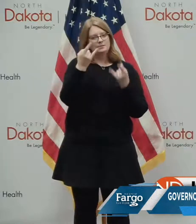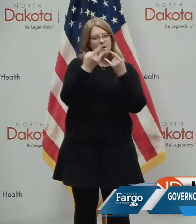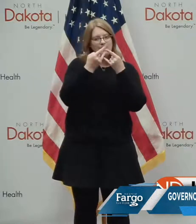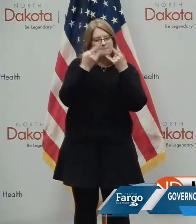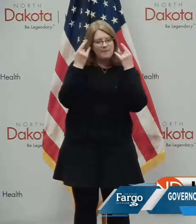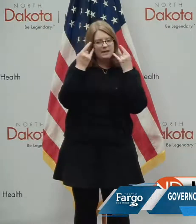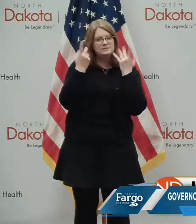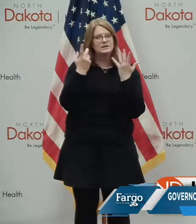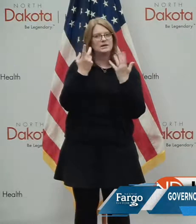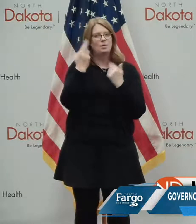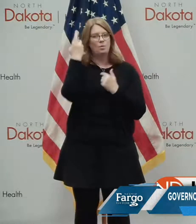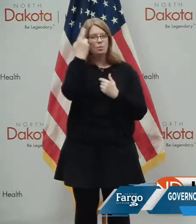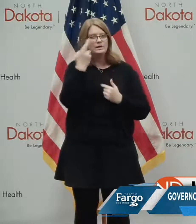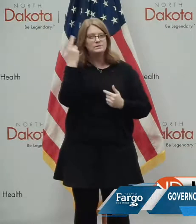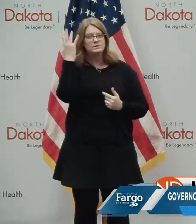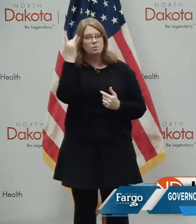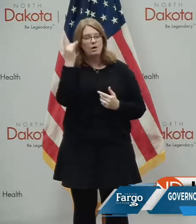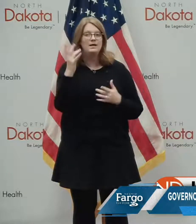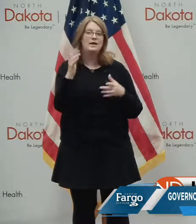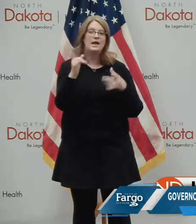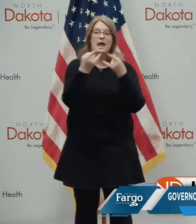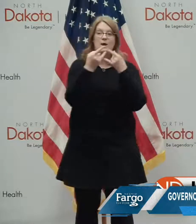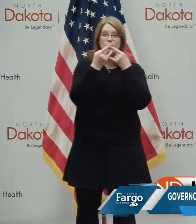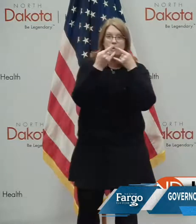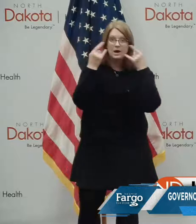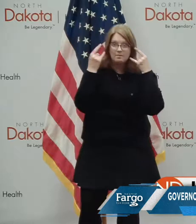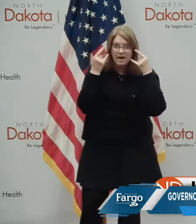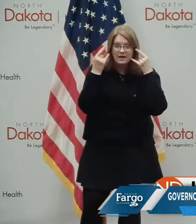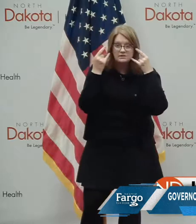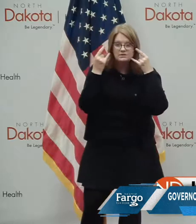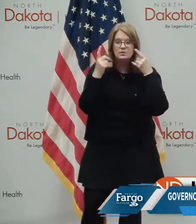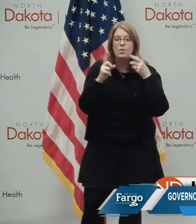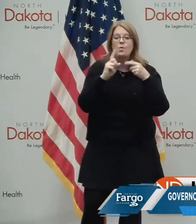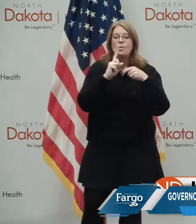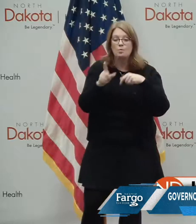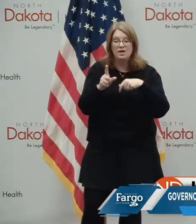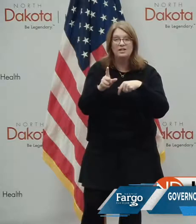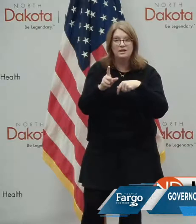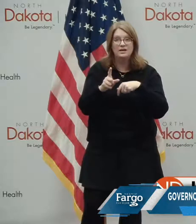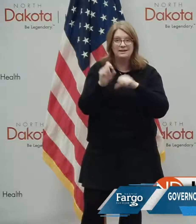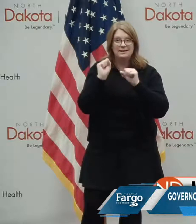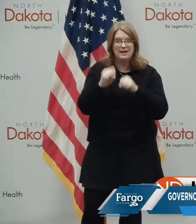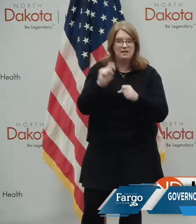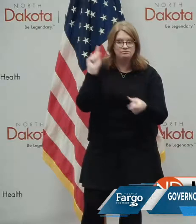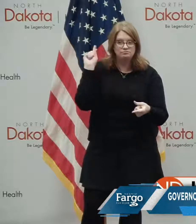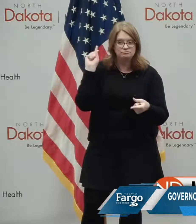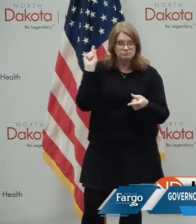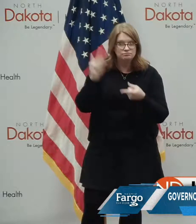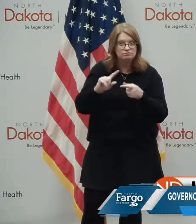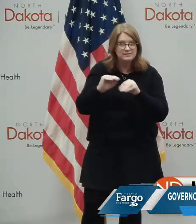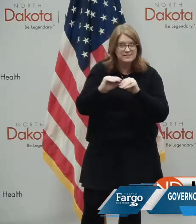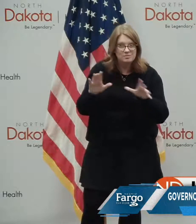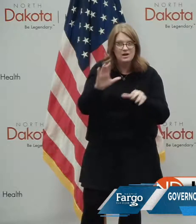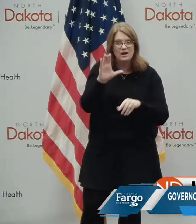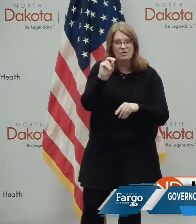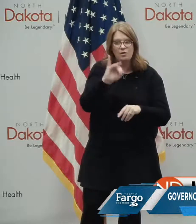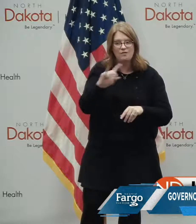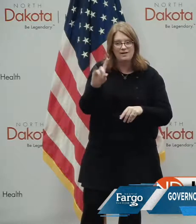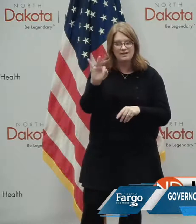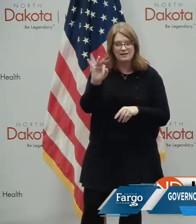the masks, and that wearing masks have direct impacts on the spread of COVID-19.